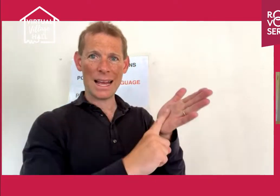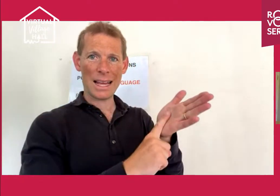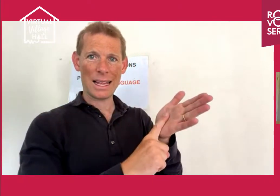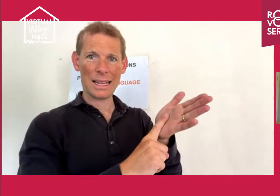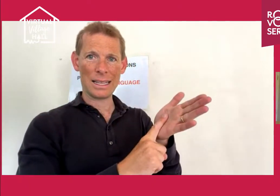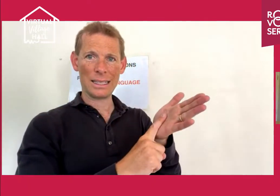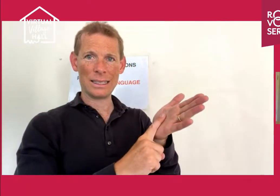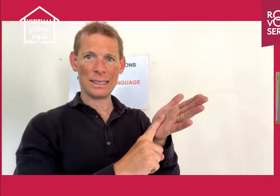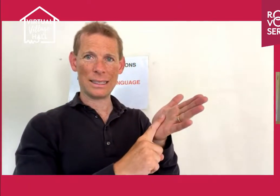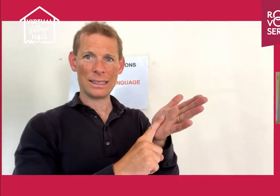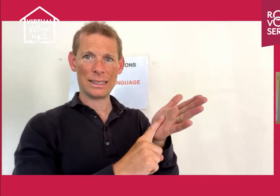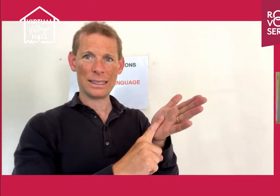L,